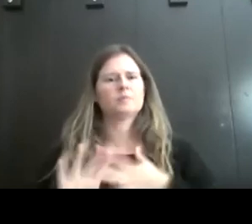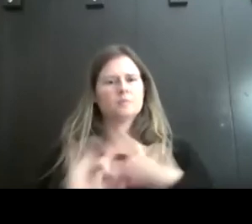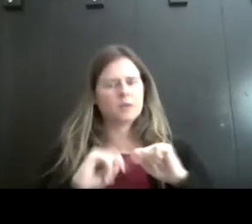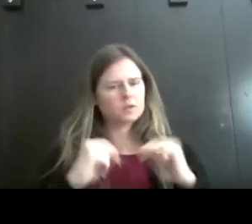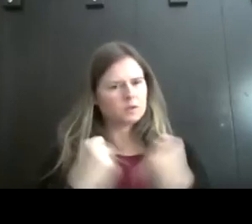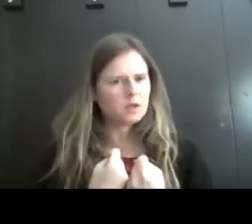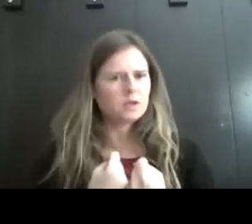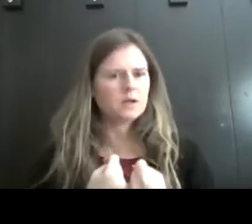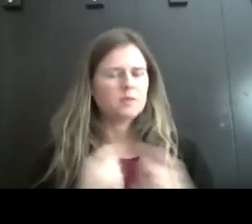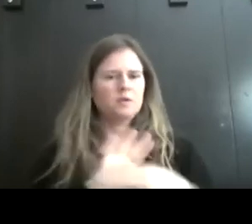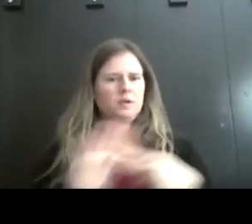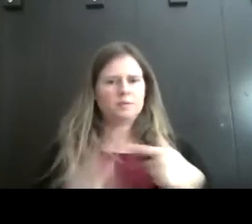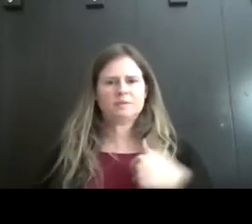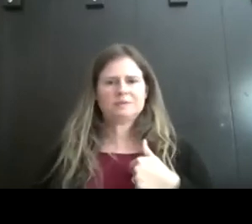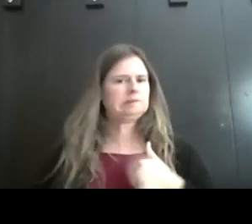on me.